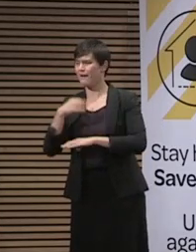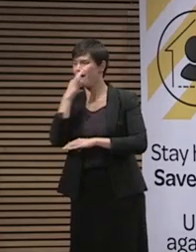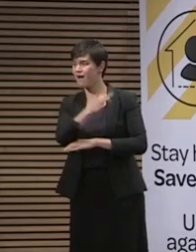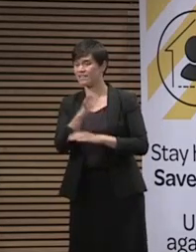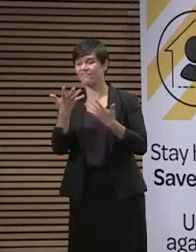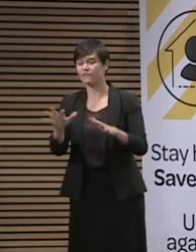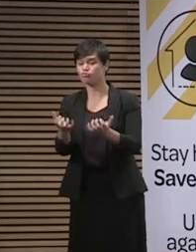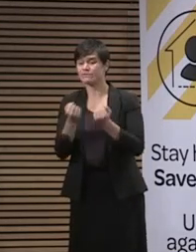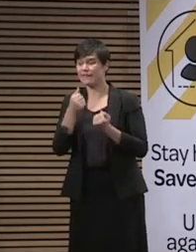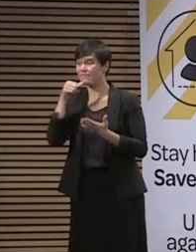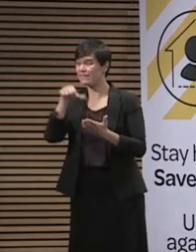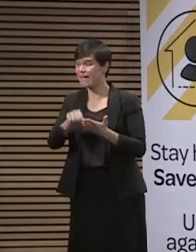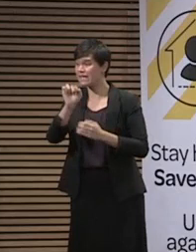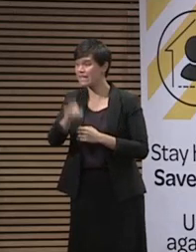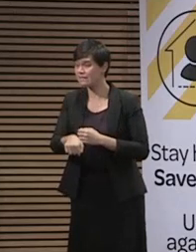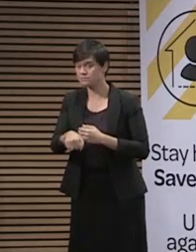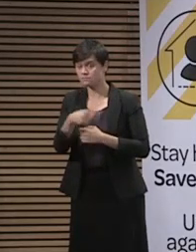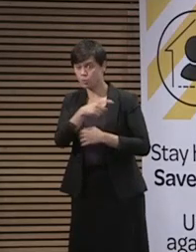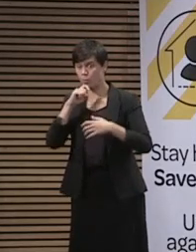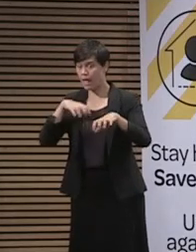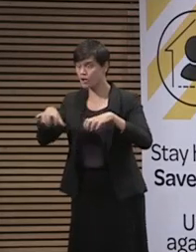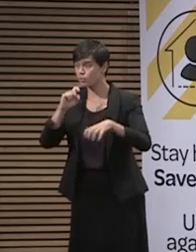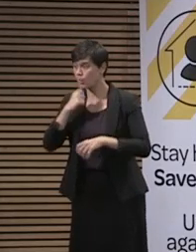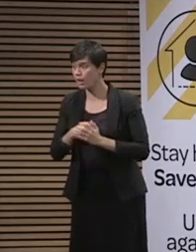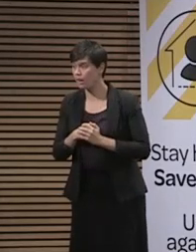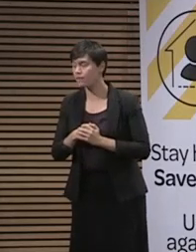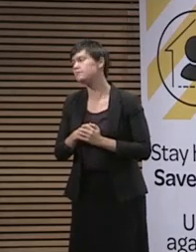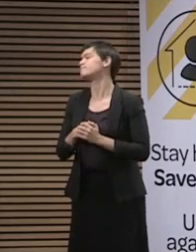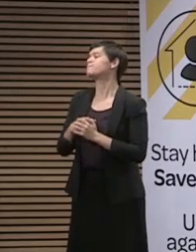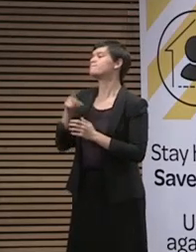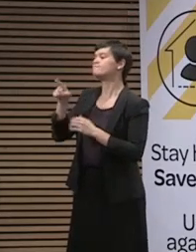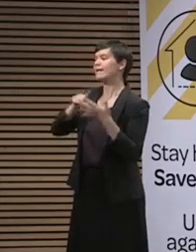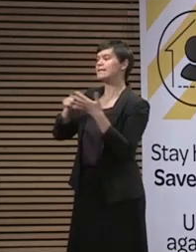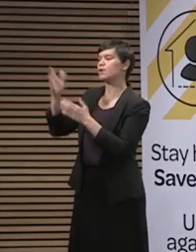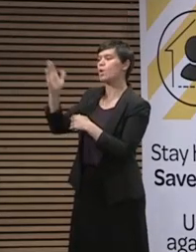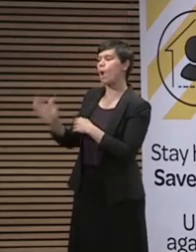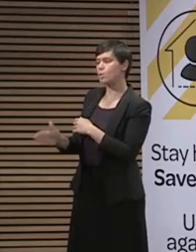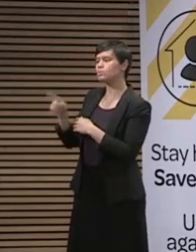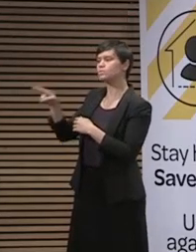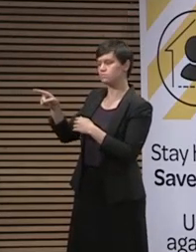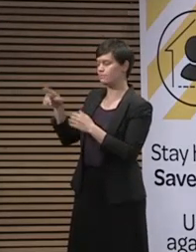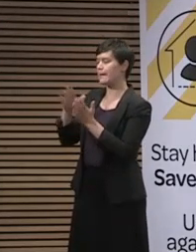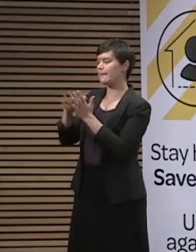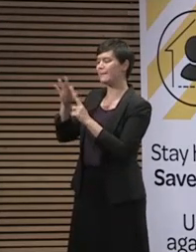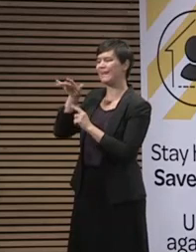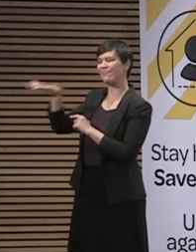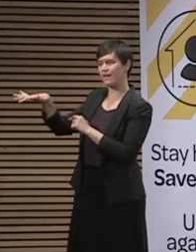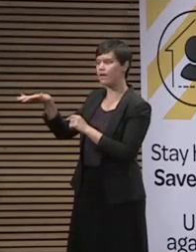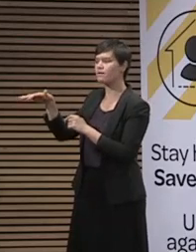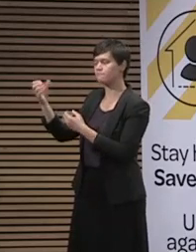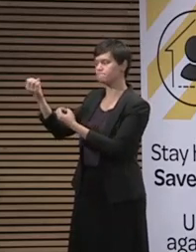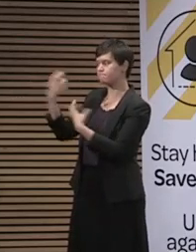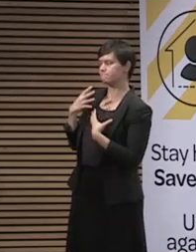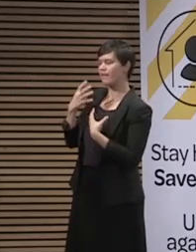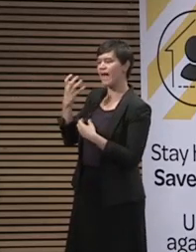you have any plans to do anything. Yes, I had contact from local MPs from Tairāwhiti this morning, raising the issues, and I know